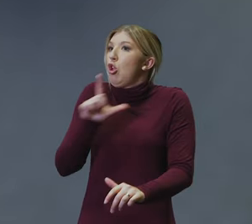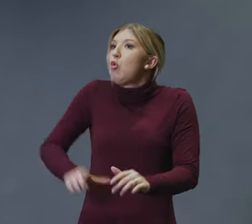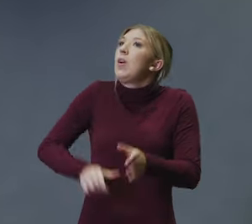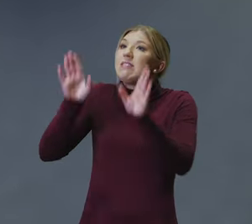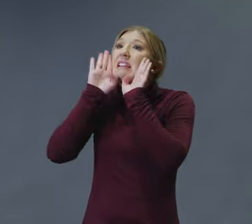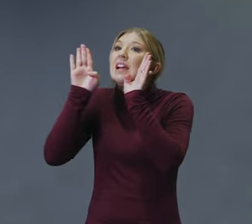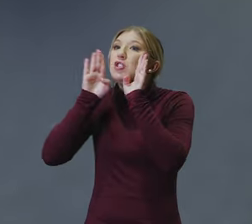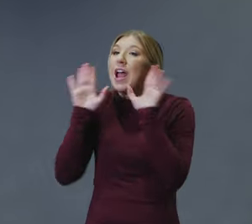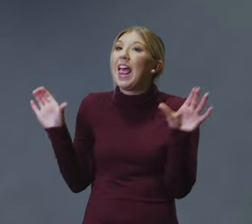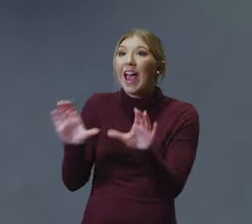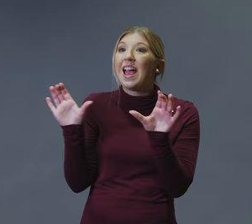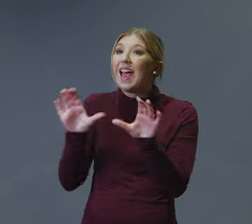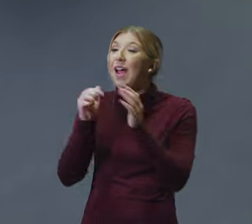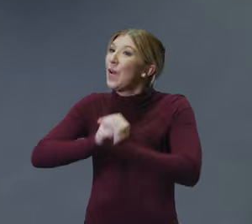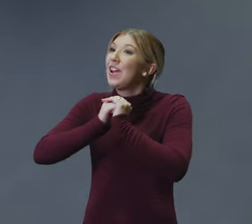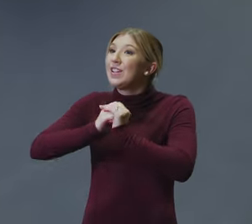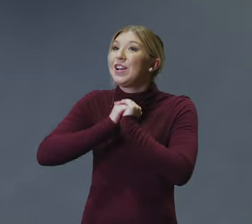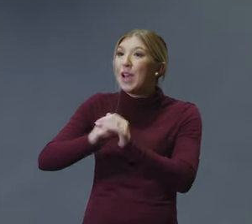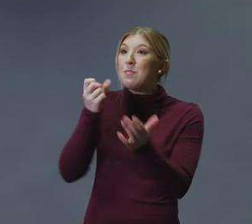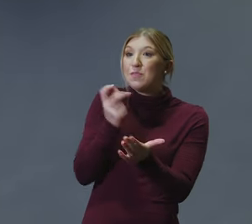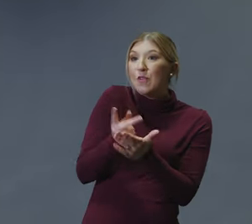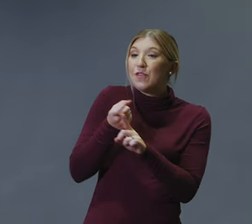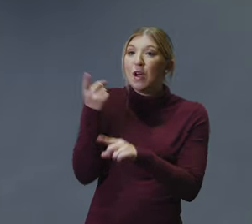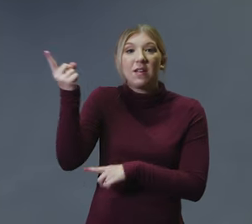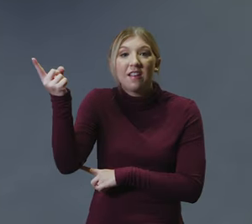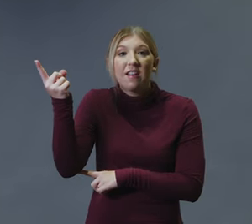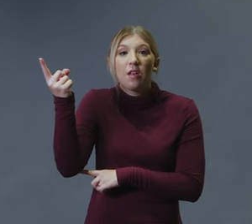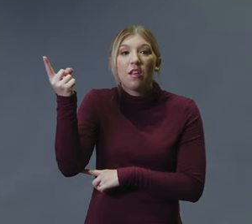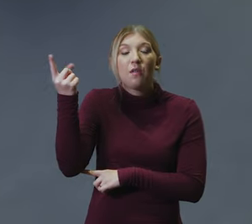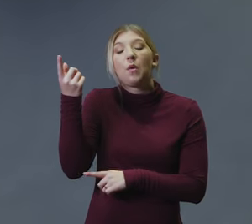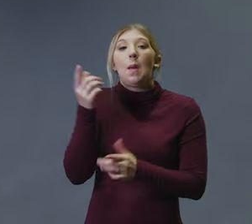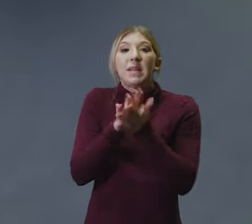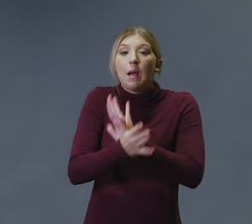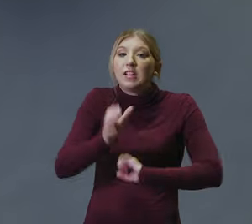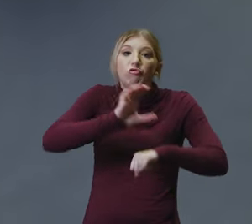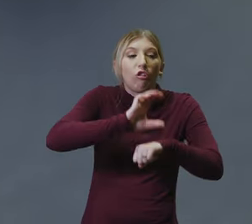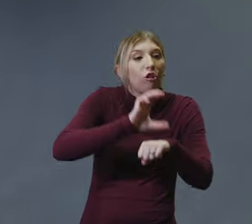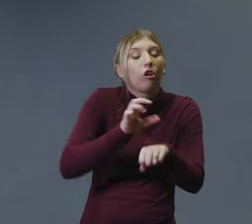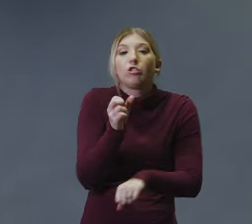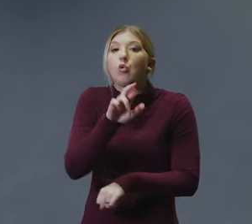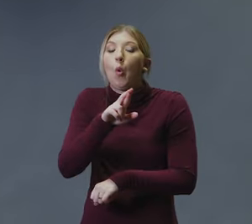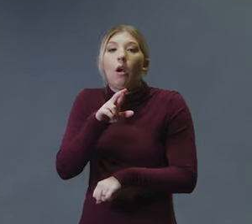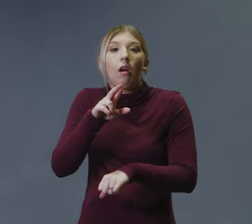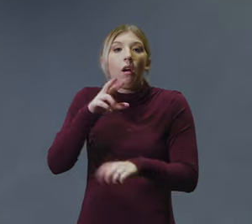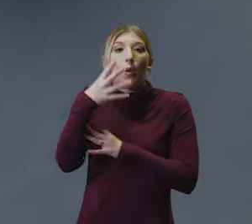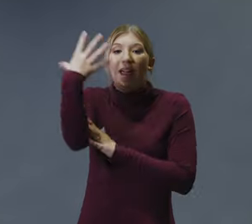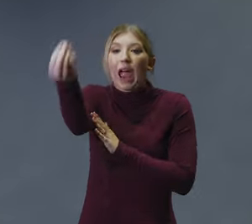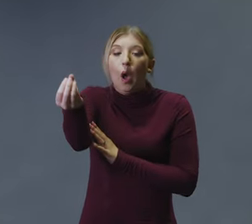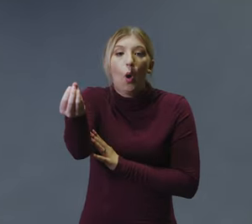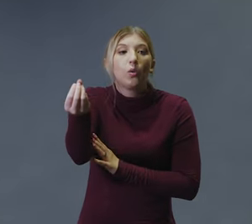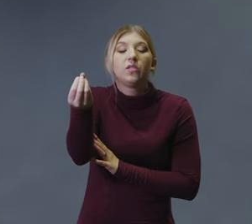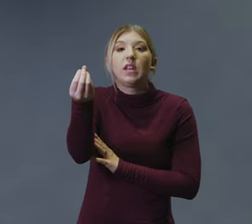attention, to earn his approval in some of the things that we do, whether it be coming to church, whether it be, you know, stepping out and